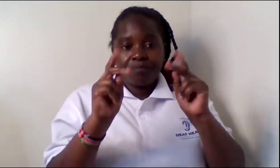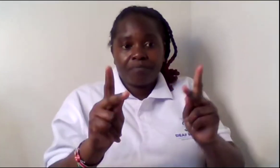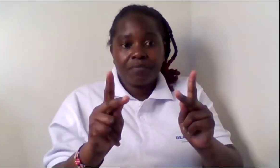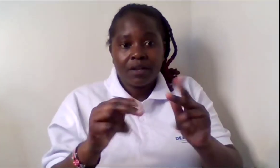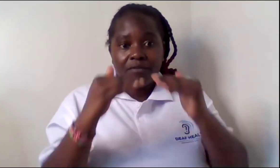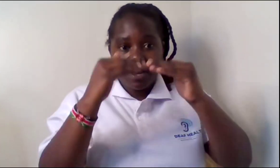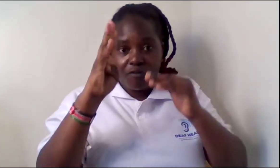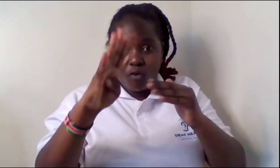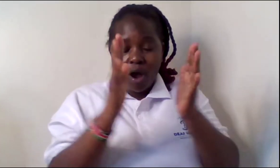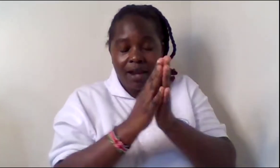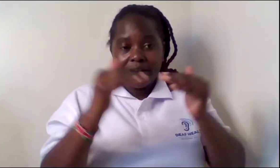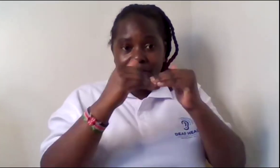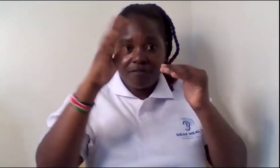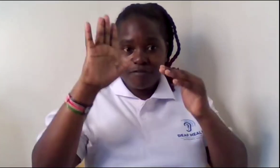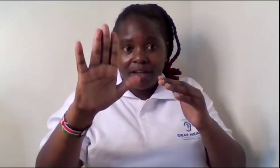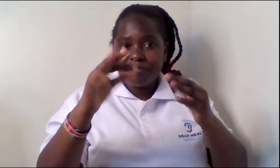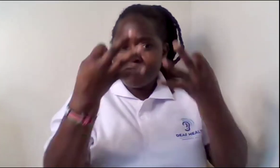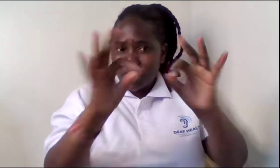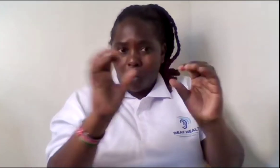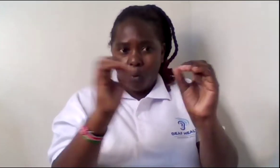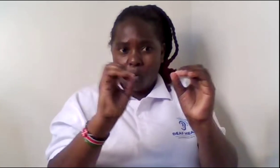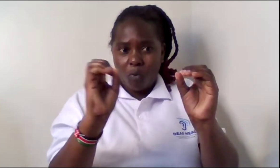question. So it's not free, especially in Kenya.